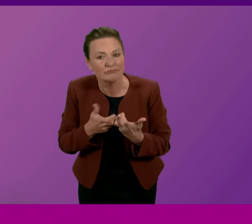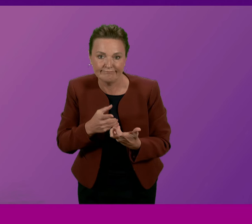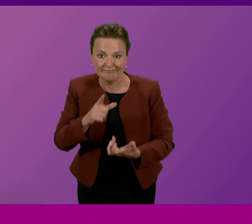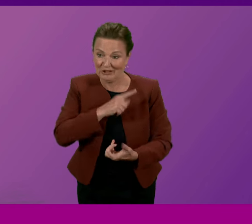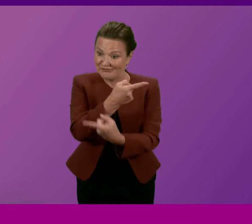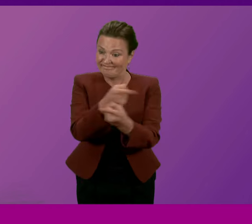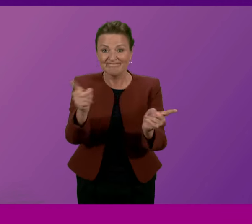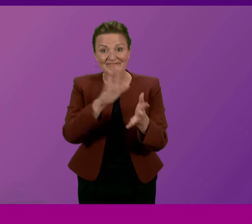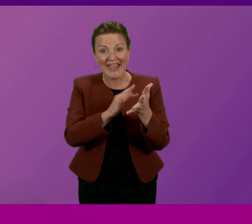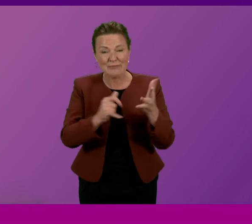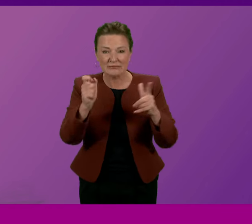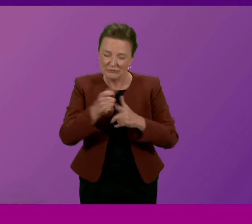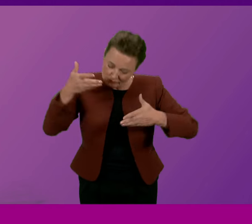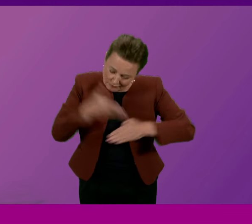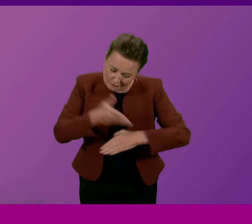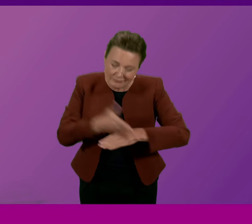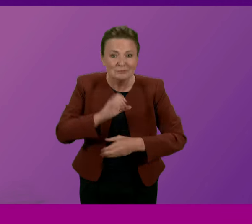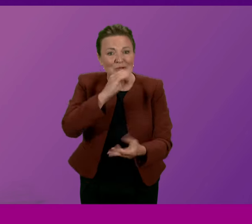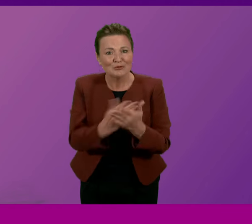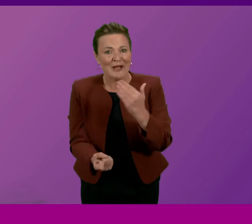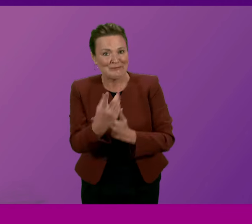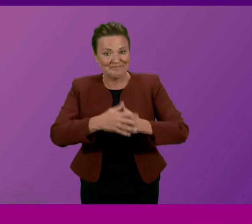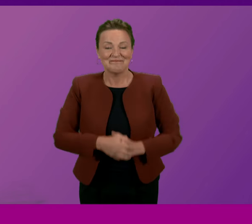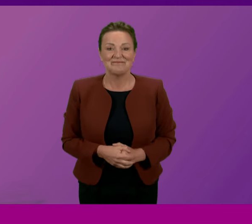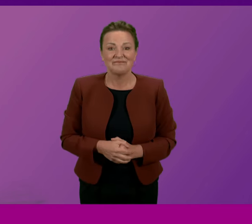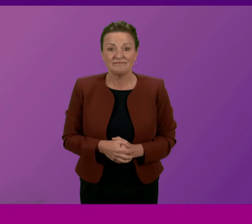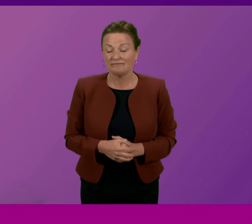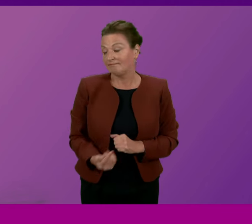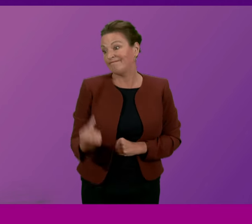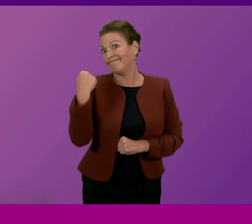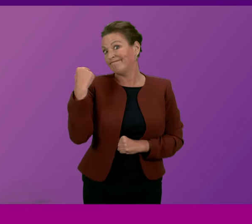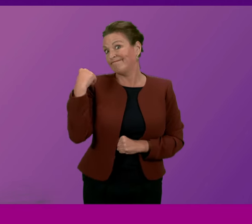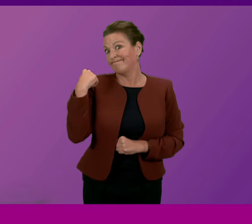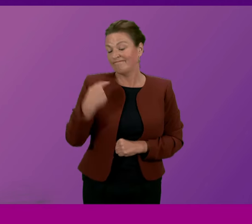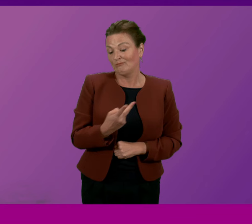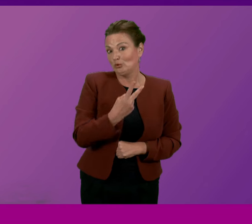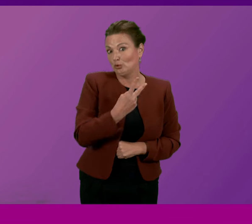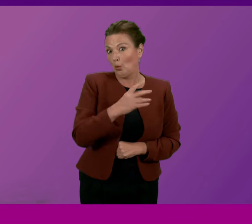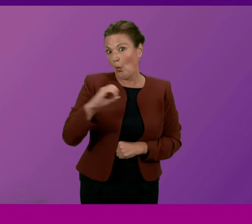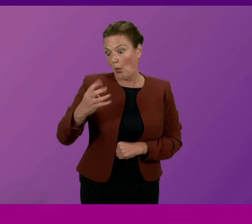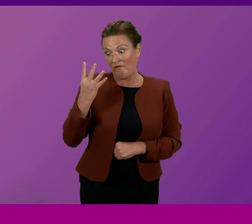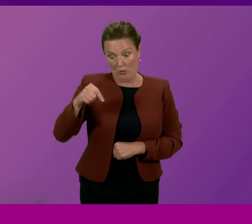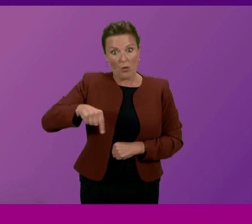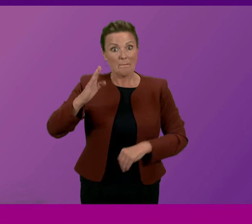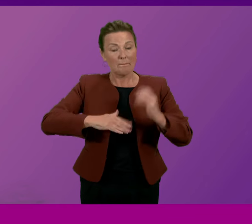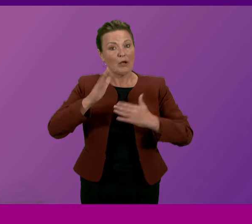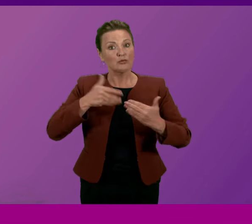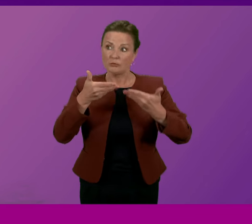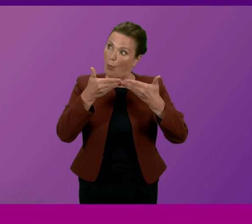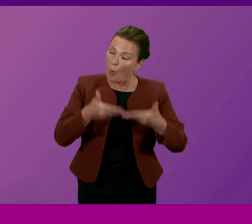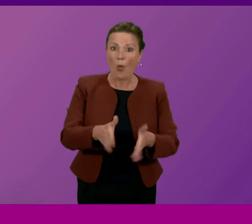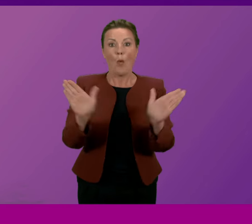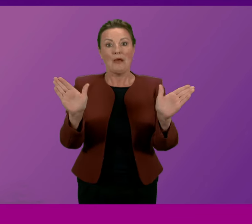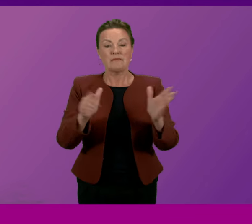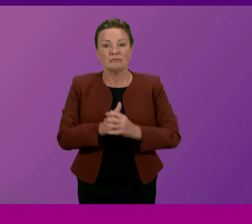the very heart of Scotland. When this parliamentary building was opened in 2004, one of Scotland's